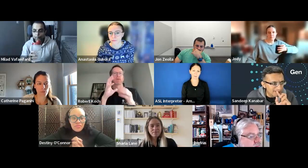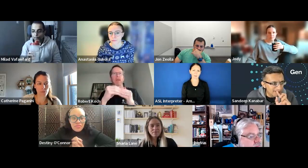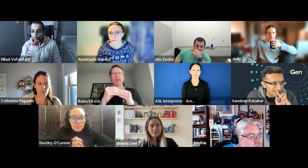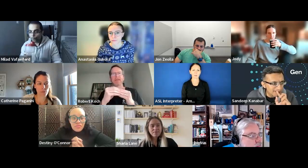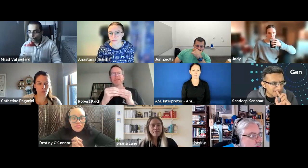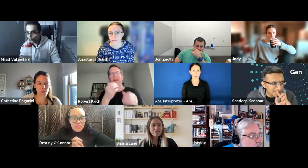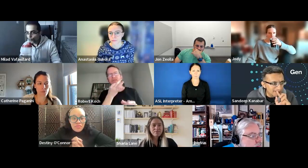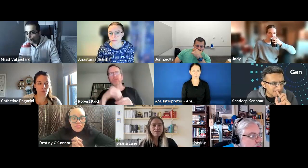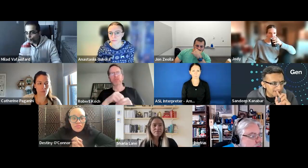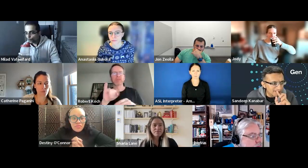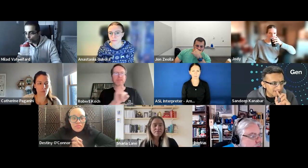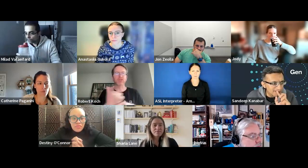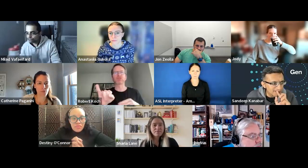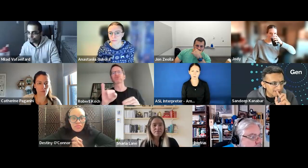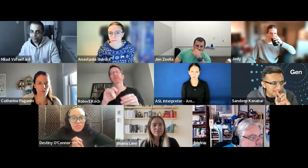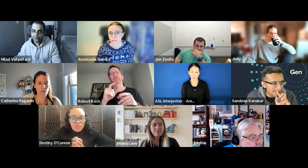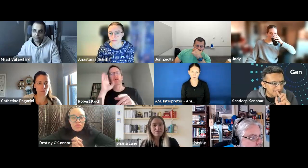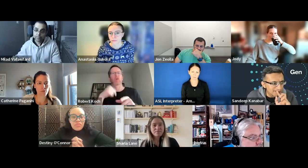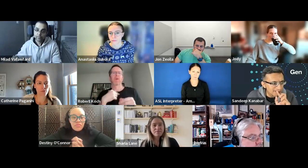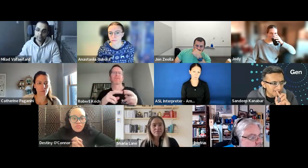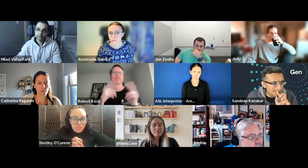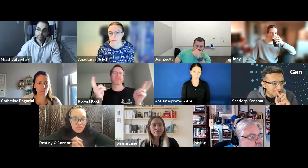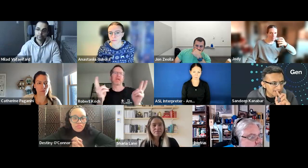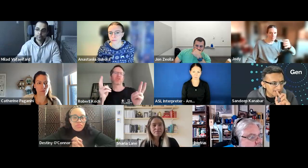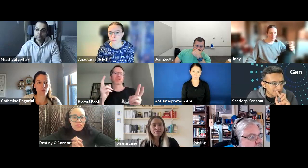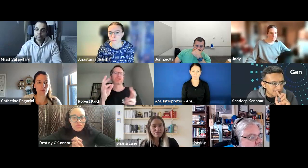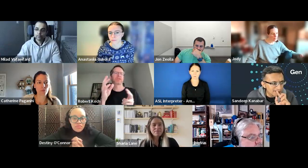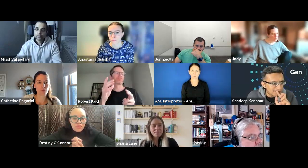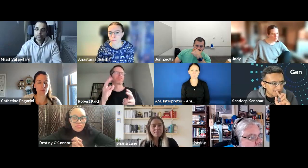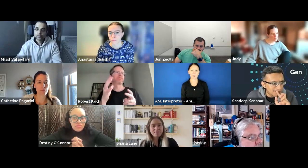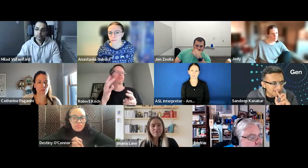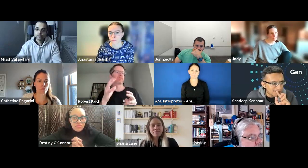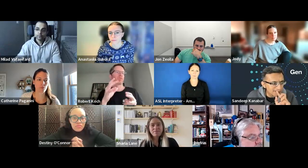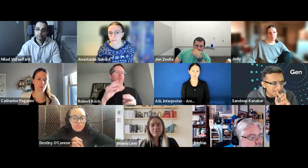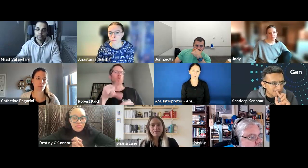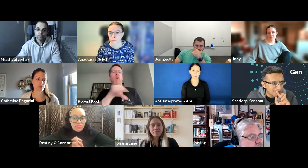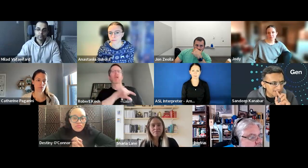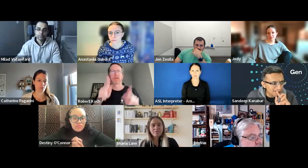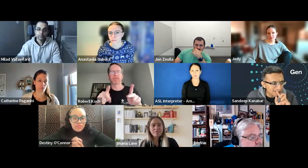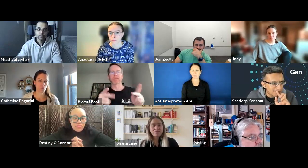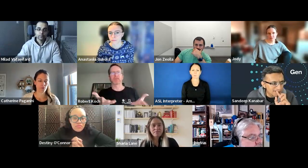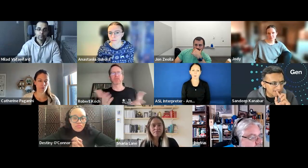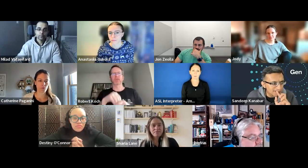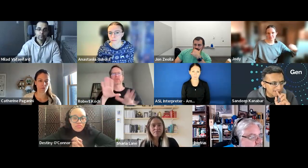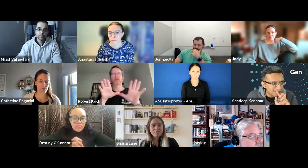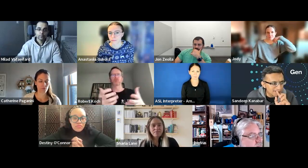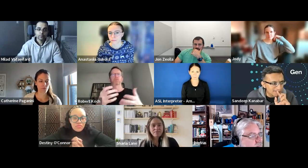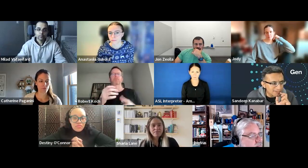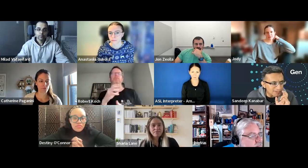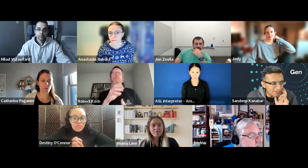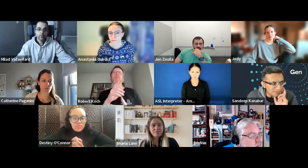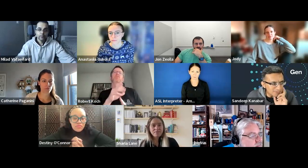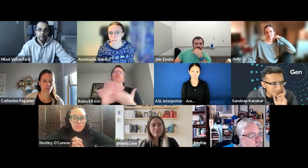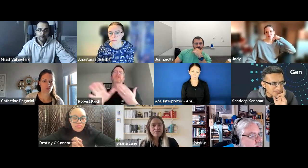That way, you know, we can, you know, we are leading experts in the industry, and we do have very qualified